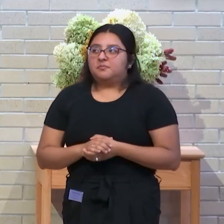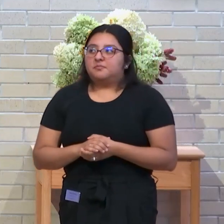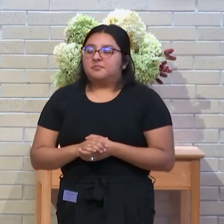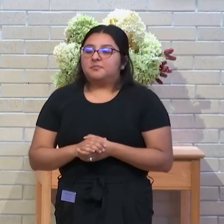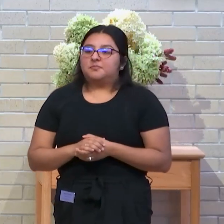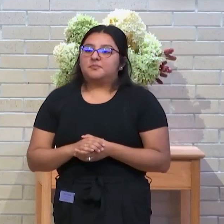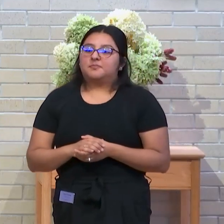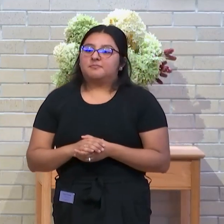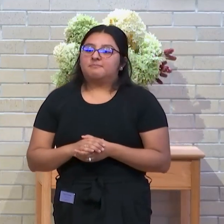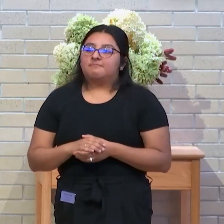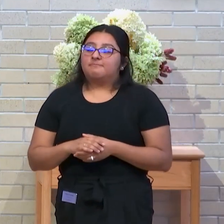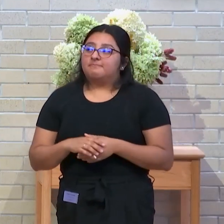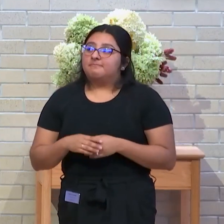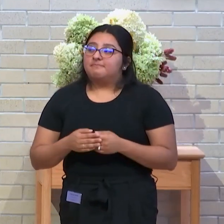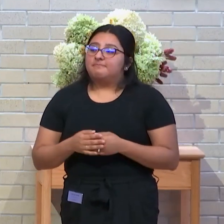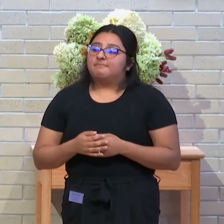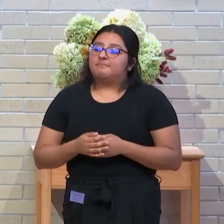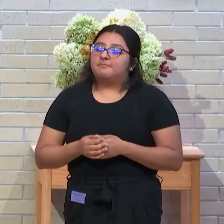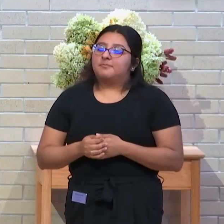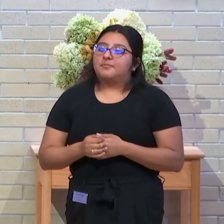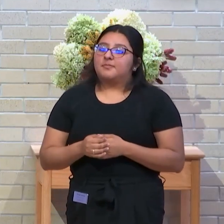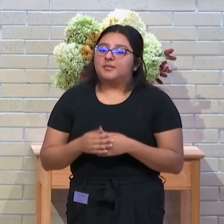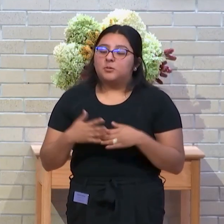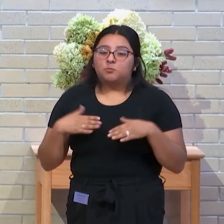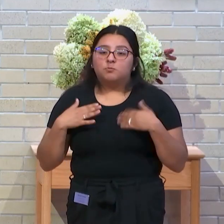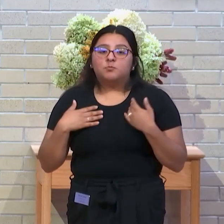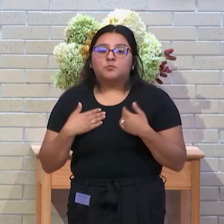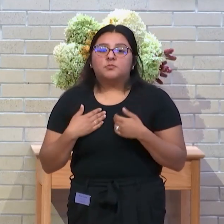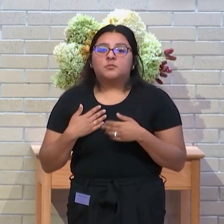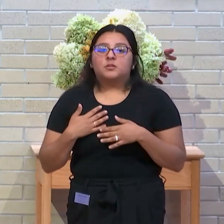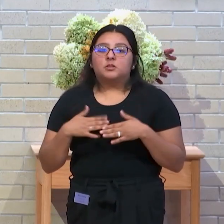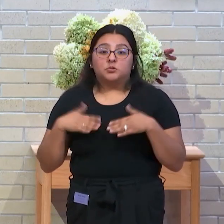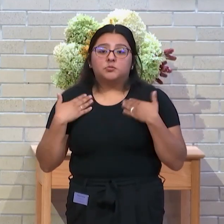And with that, we hope you enjoyed our presentation on why